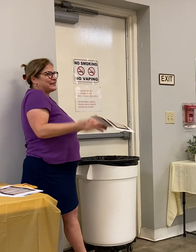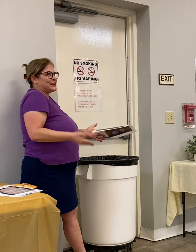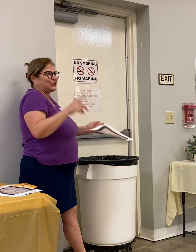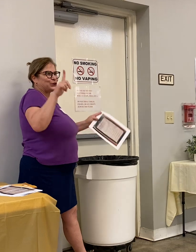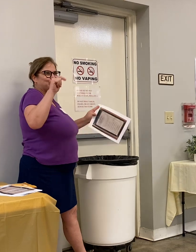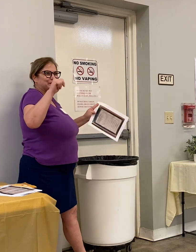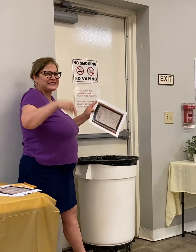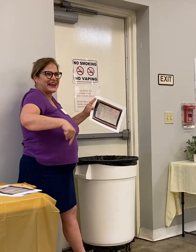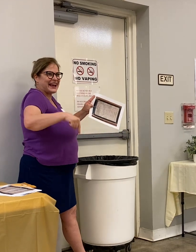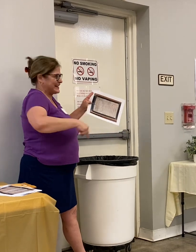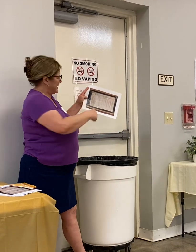ships.